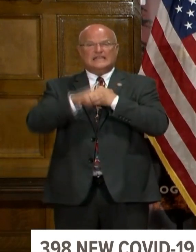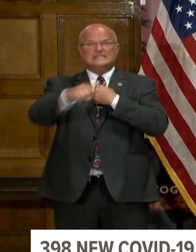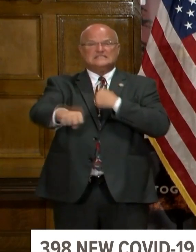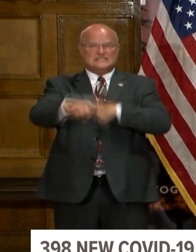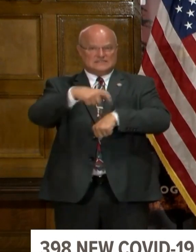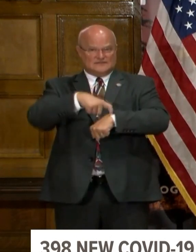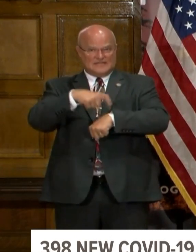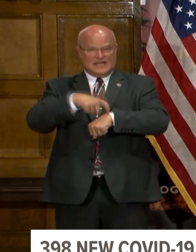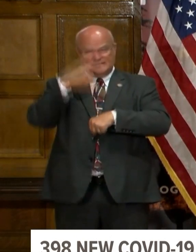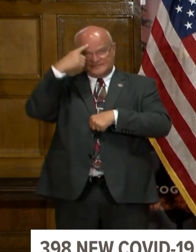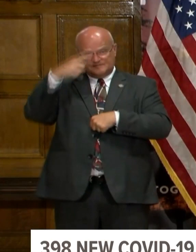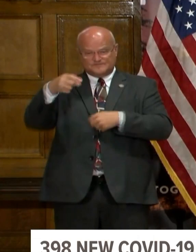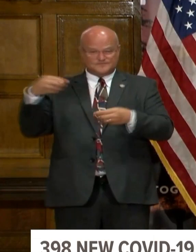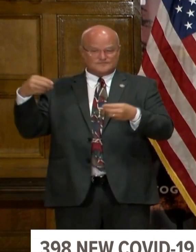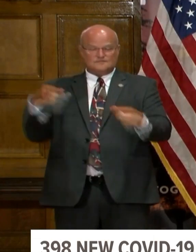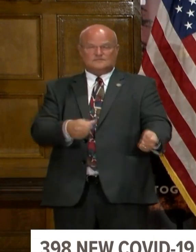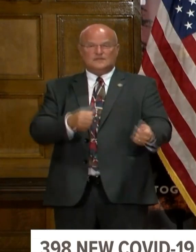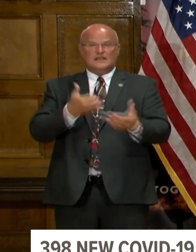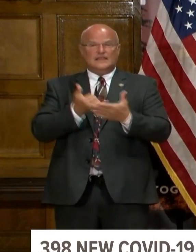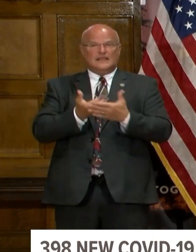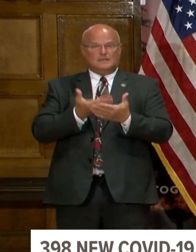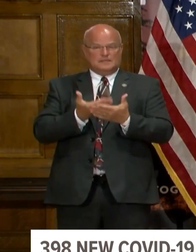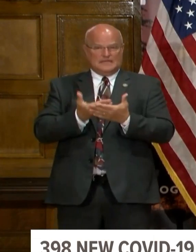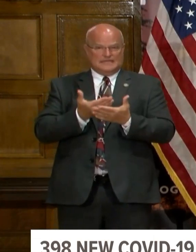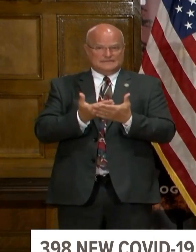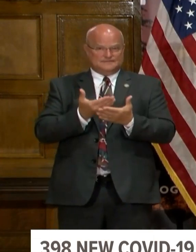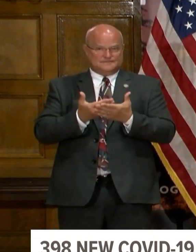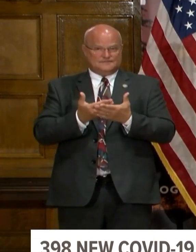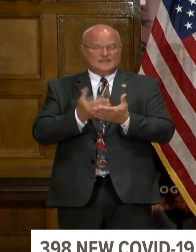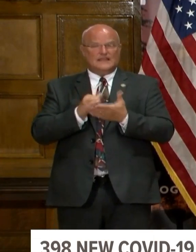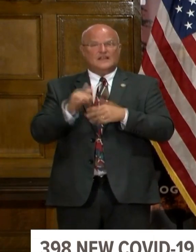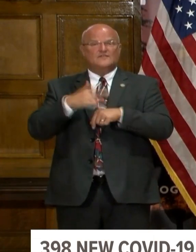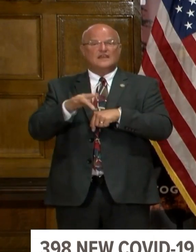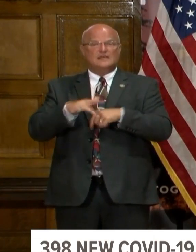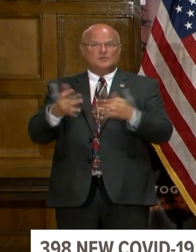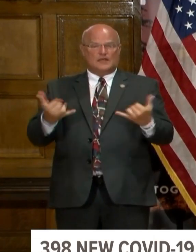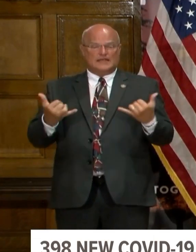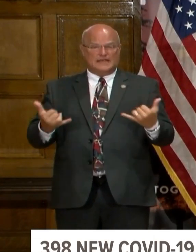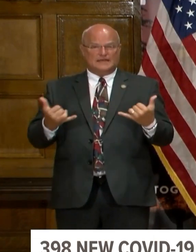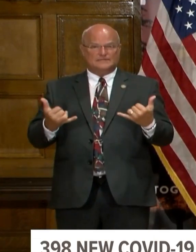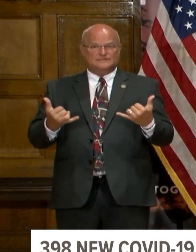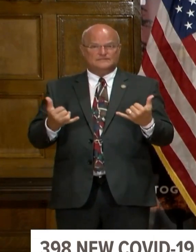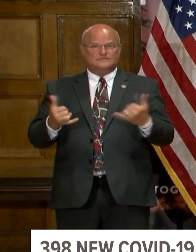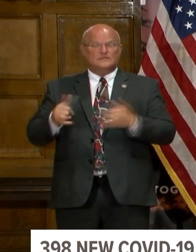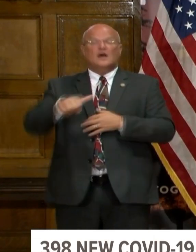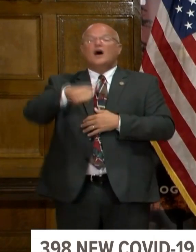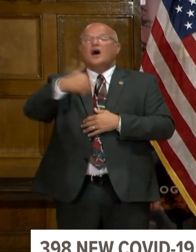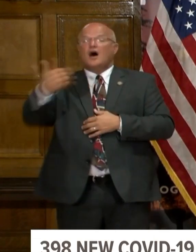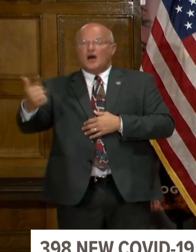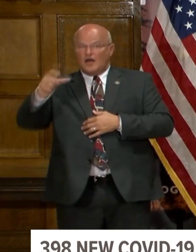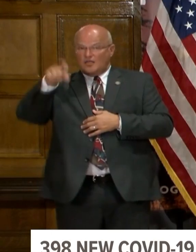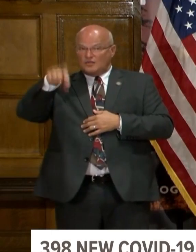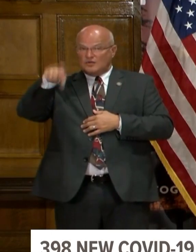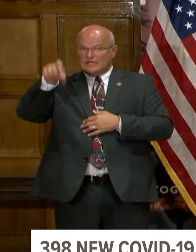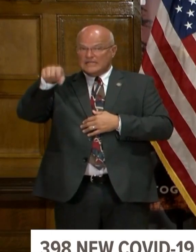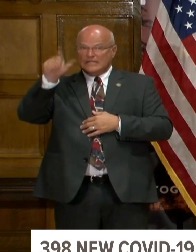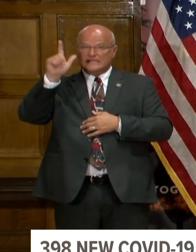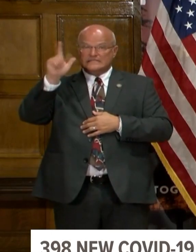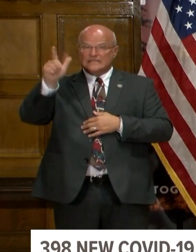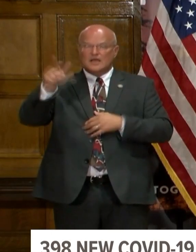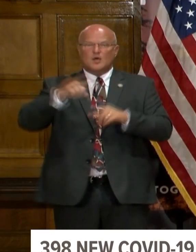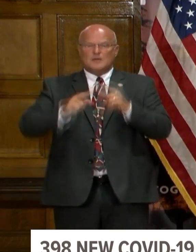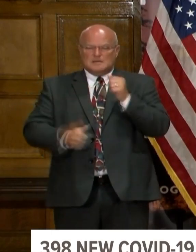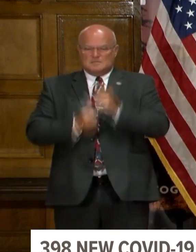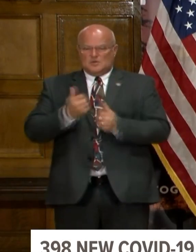of time for the expenditure of those funds that are available to us. There's other needs that are out there, but that's